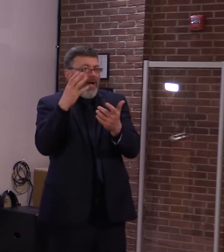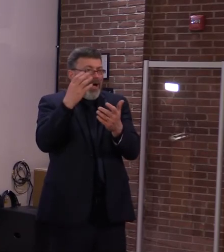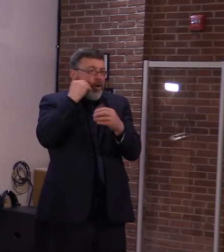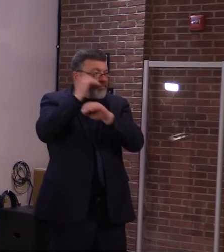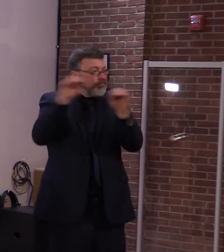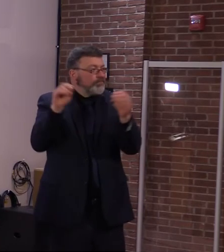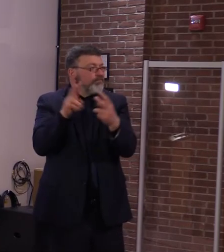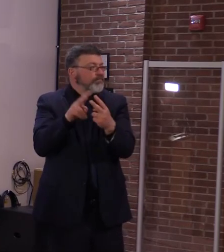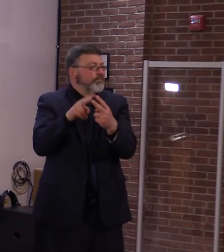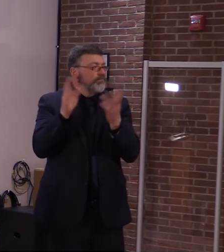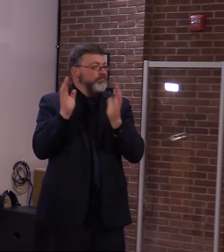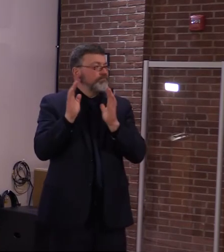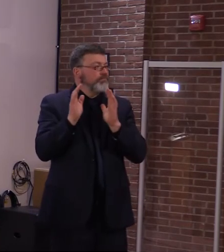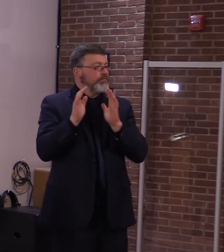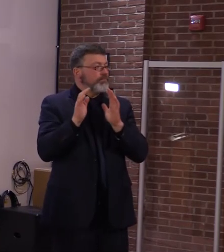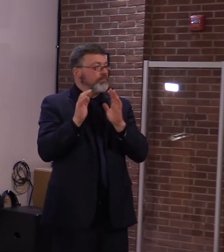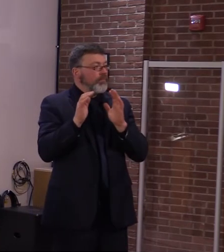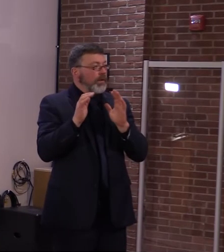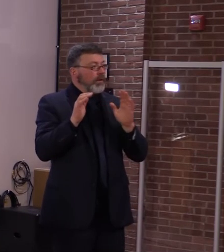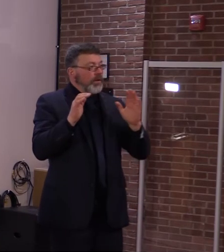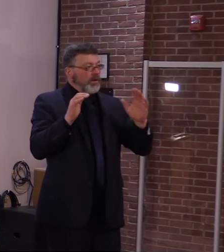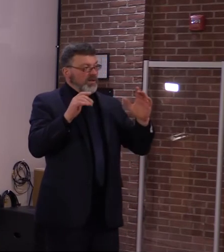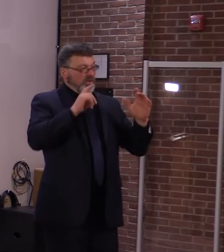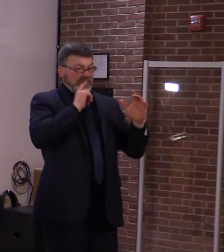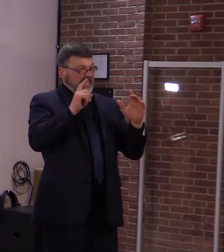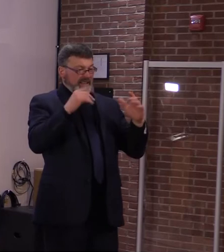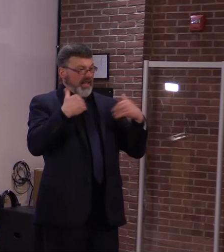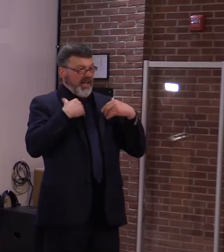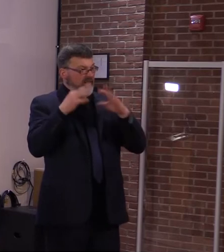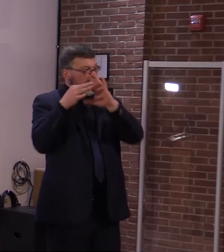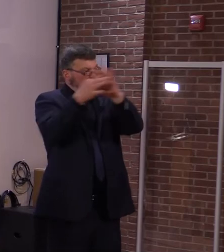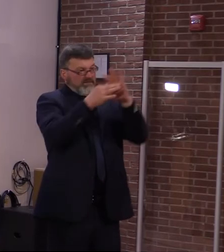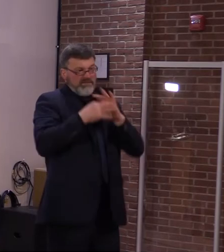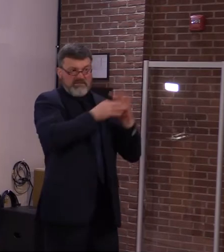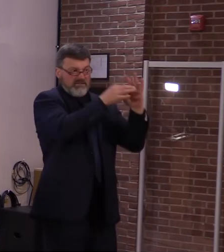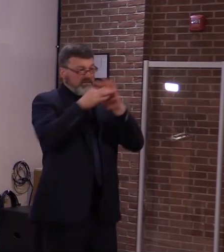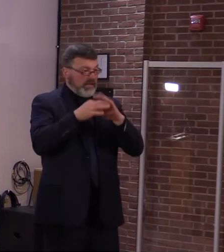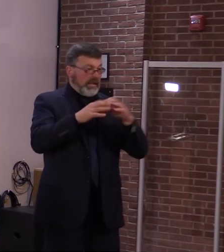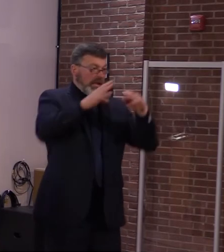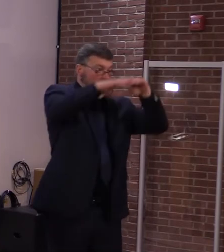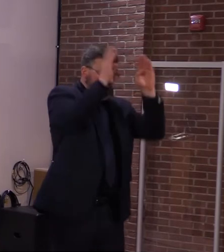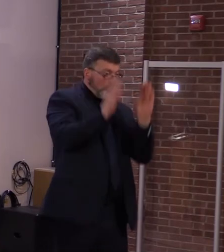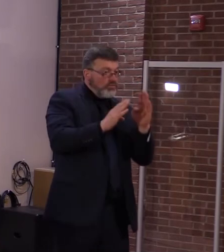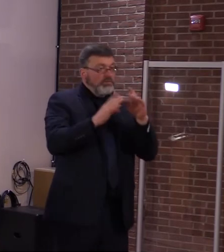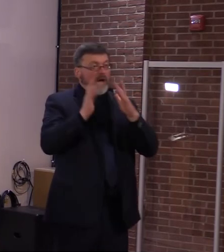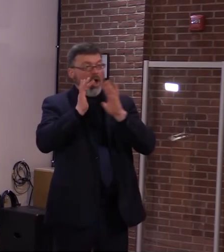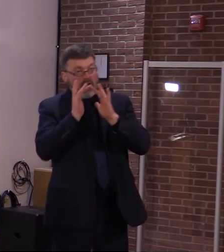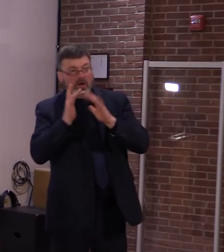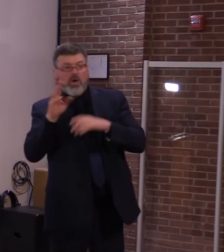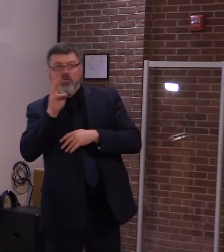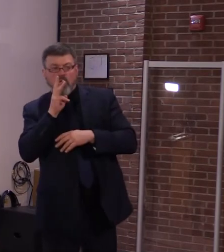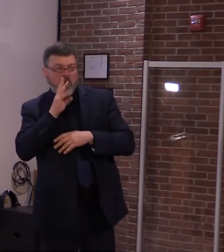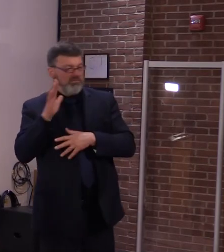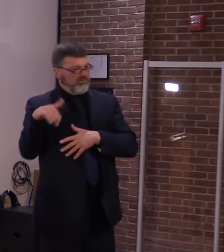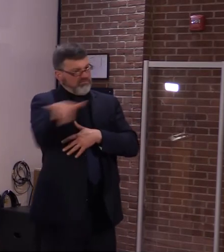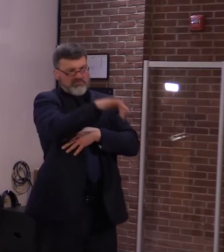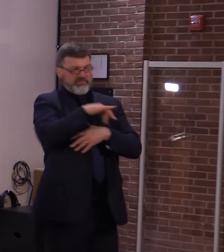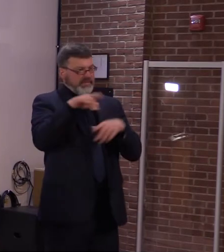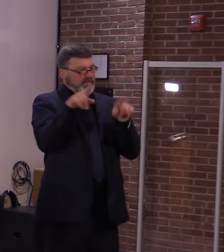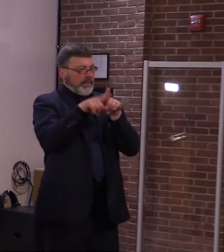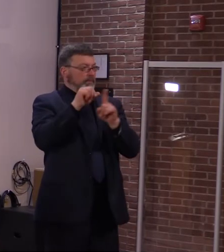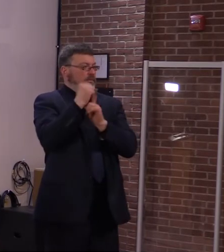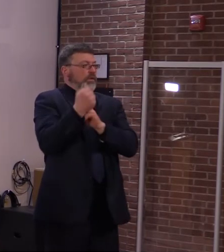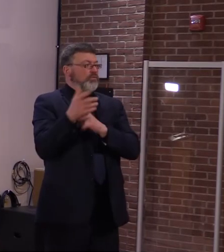you know, that's why we developed this plan. We want to make smart investments that will have a tangible